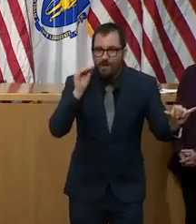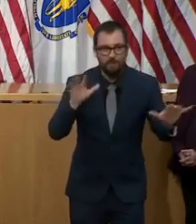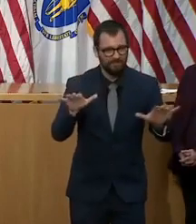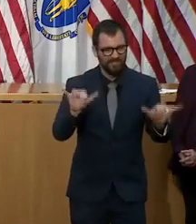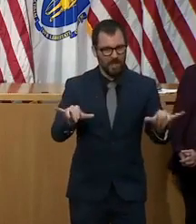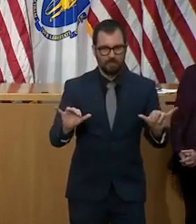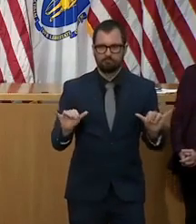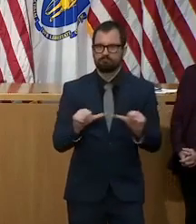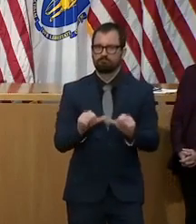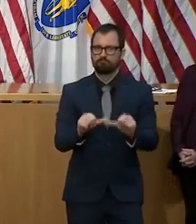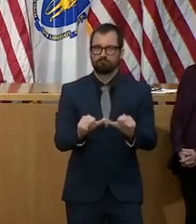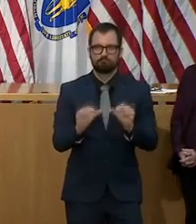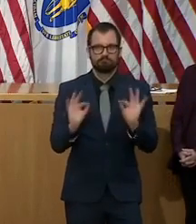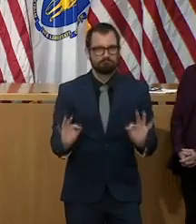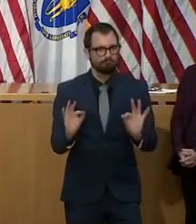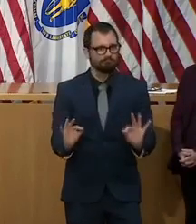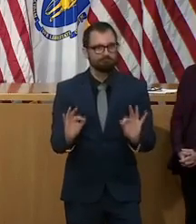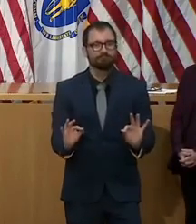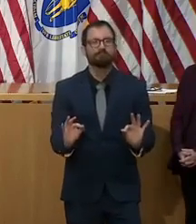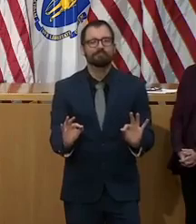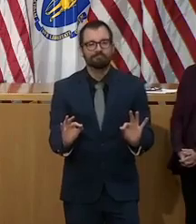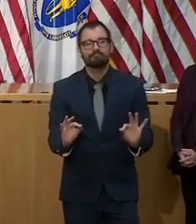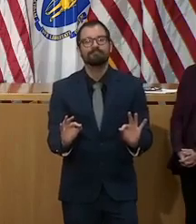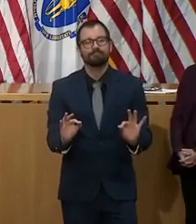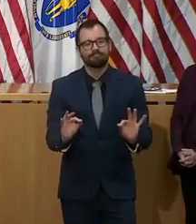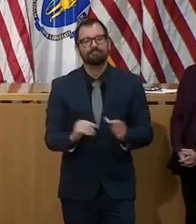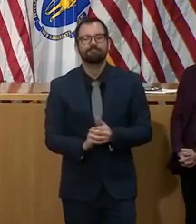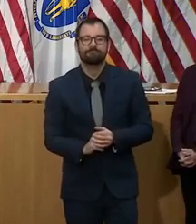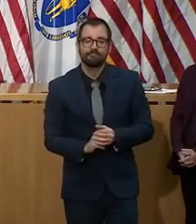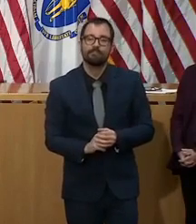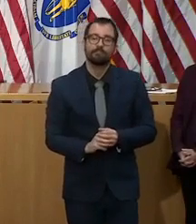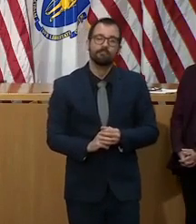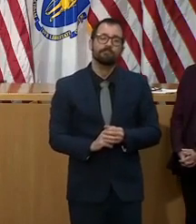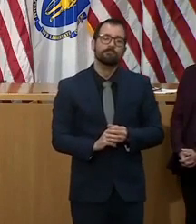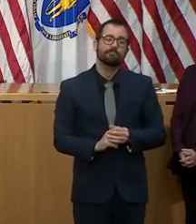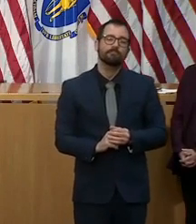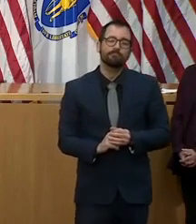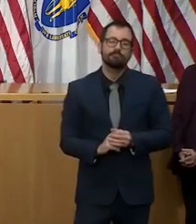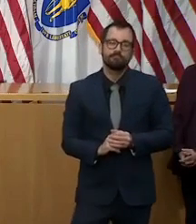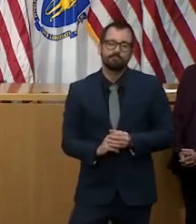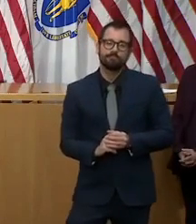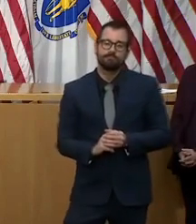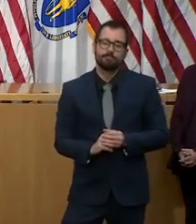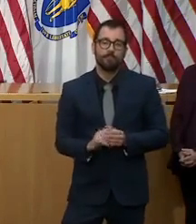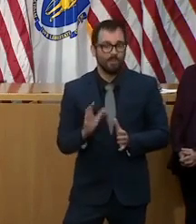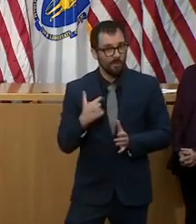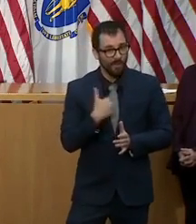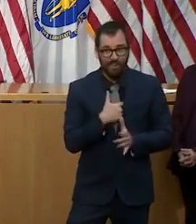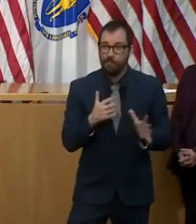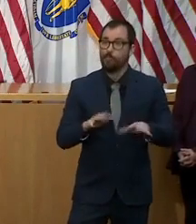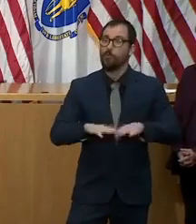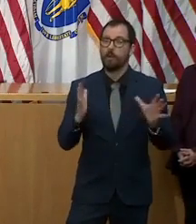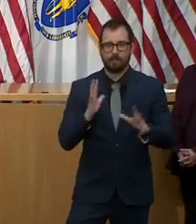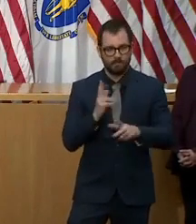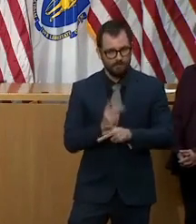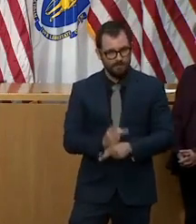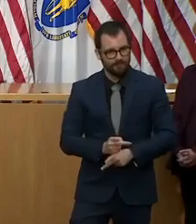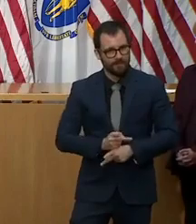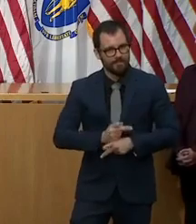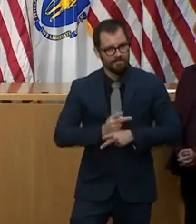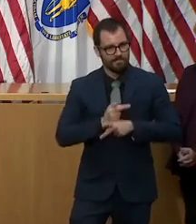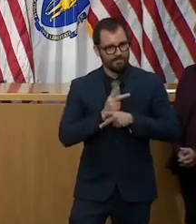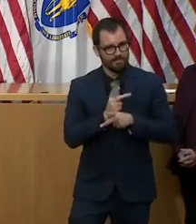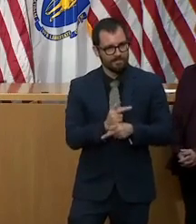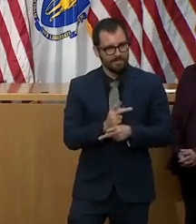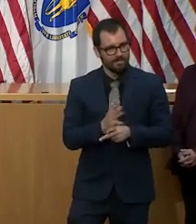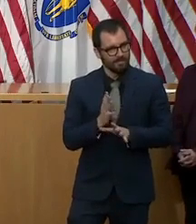ourselves in a reopened community in our Commonwealth. The board will bring a range of perspectives, as the